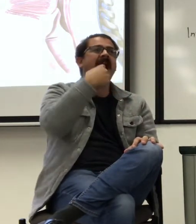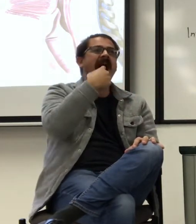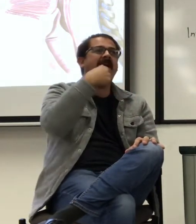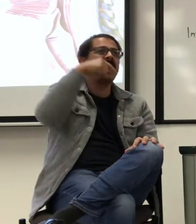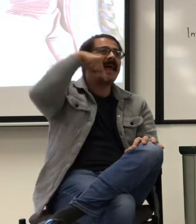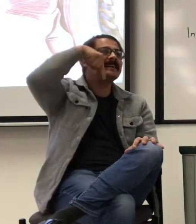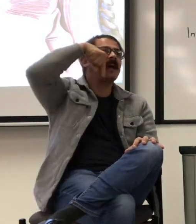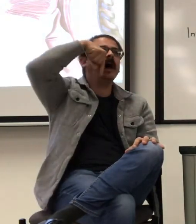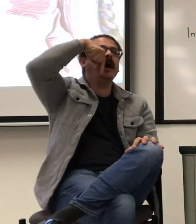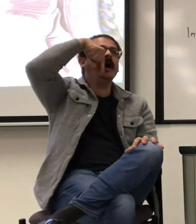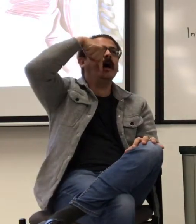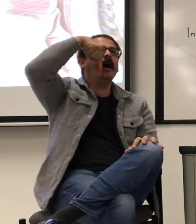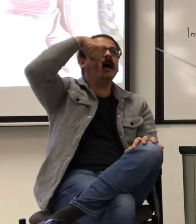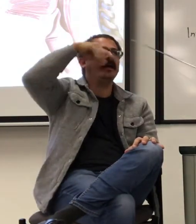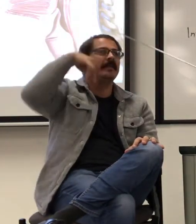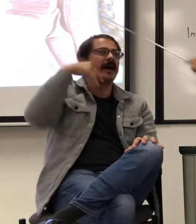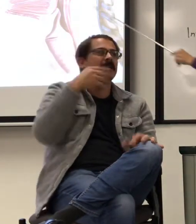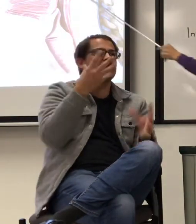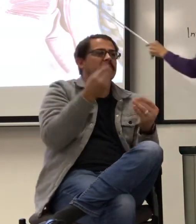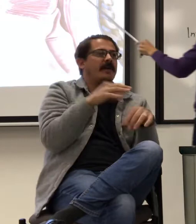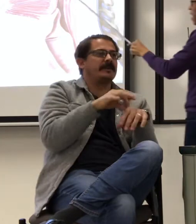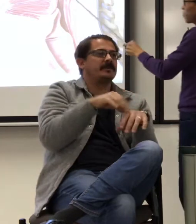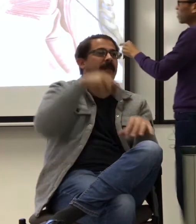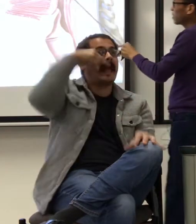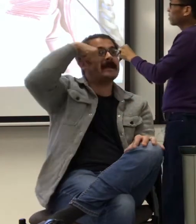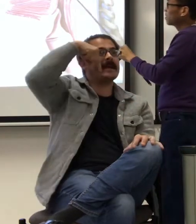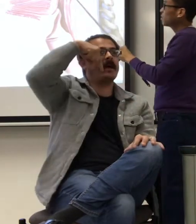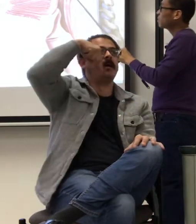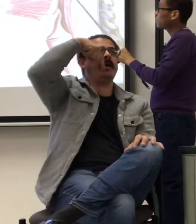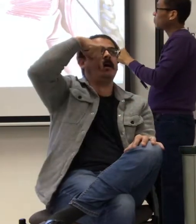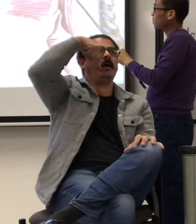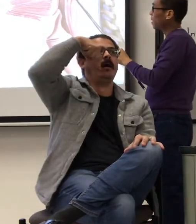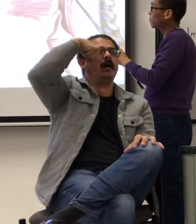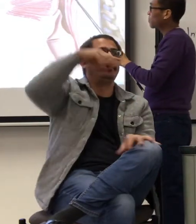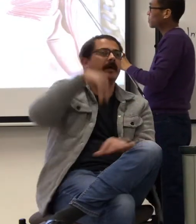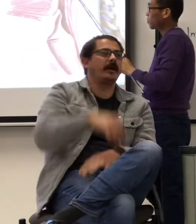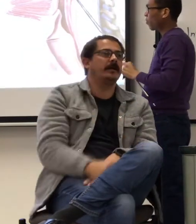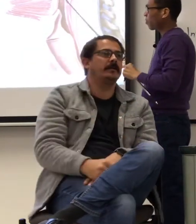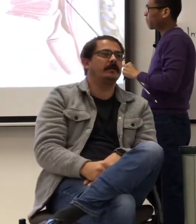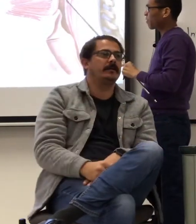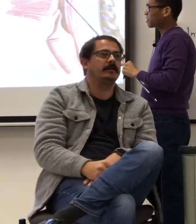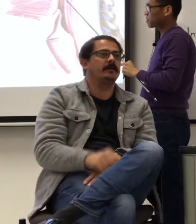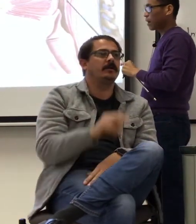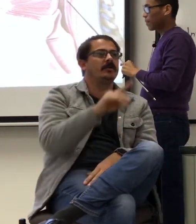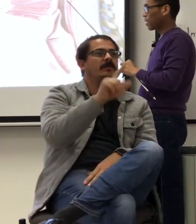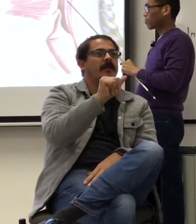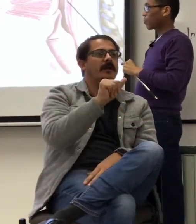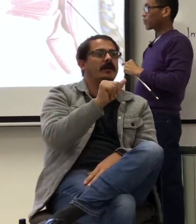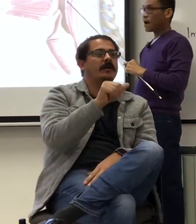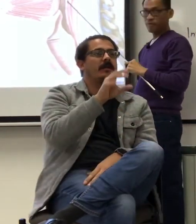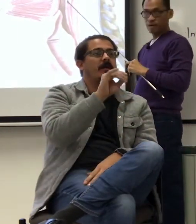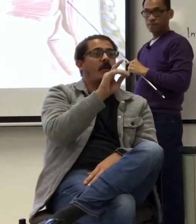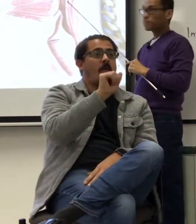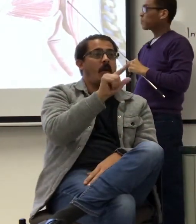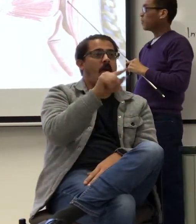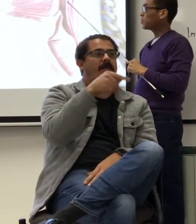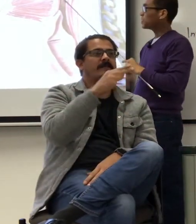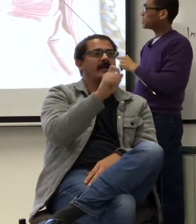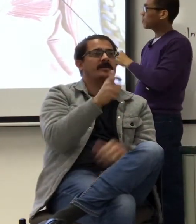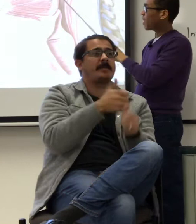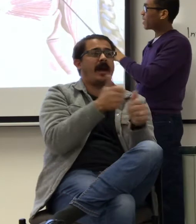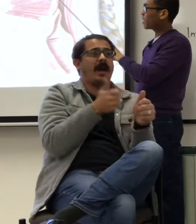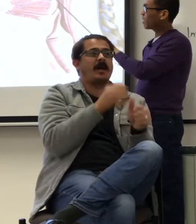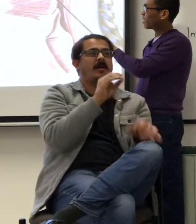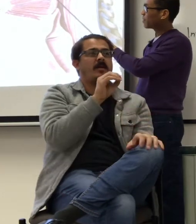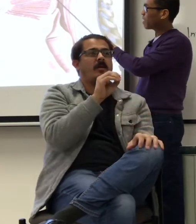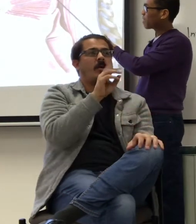Well, that little dangly piece of soft tissue that hangs down. Okay. So the oral pharynx is right behind your oral cavity. You can